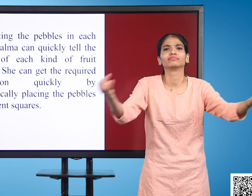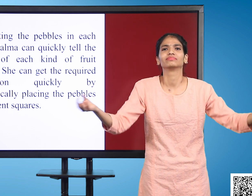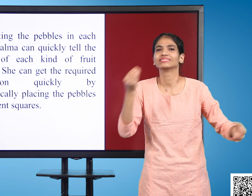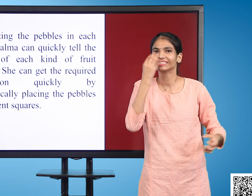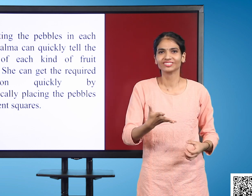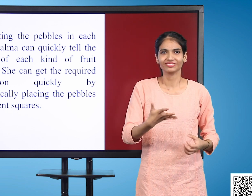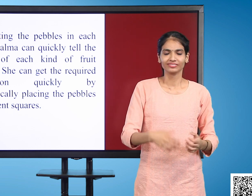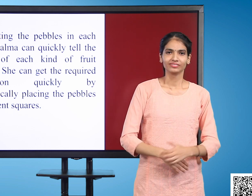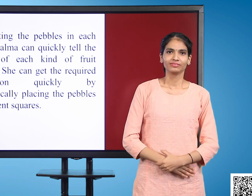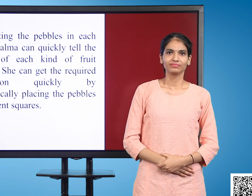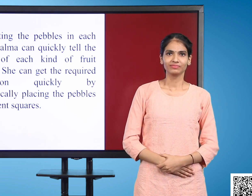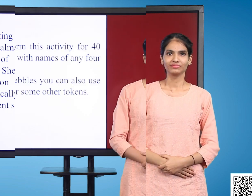squares.